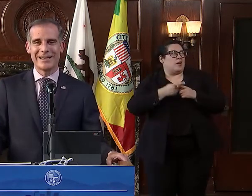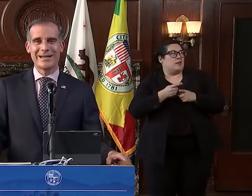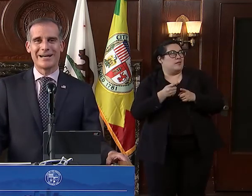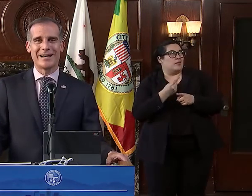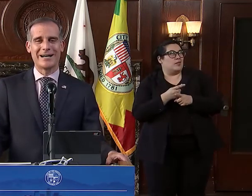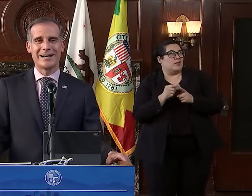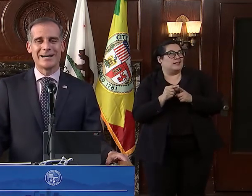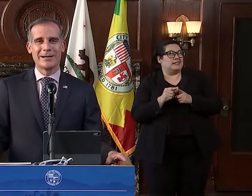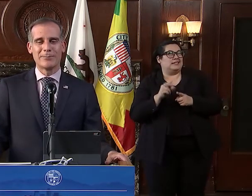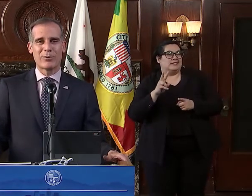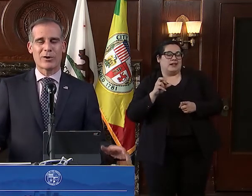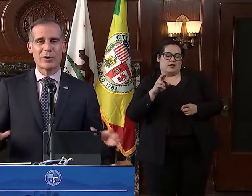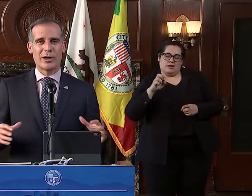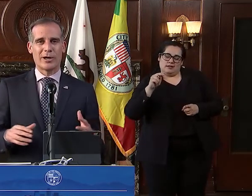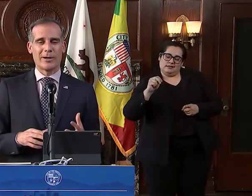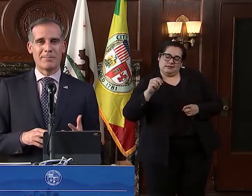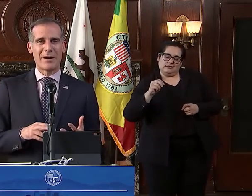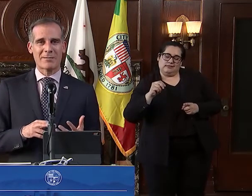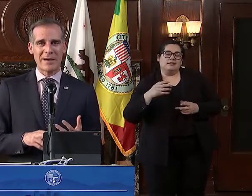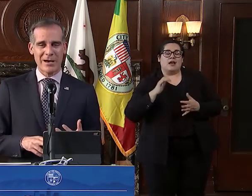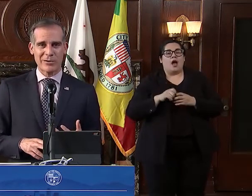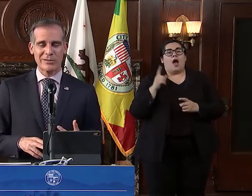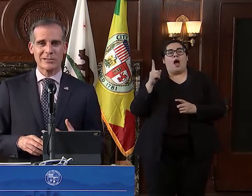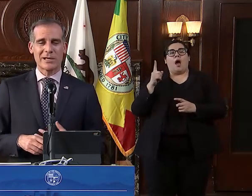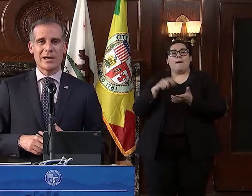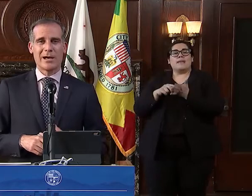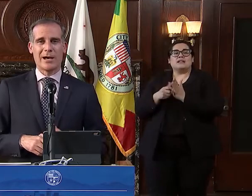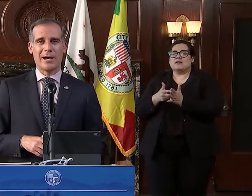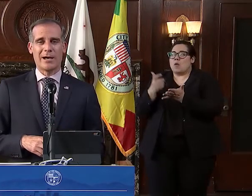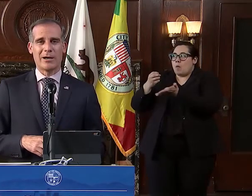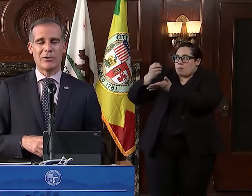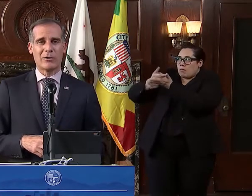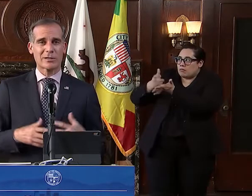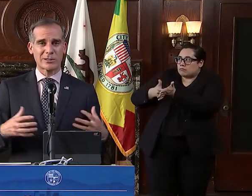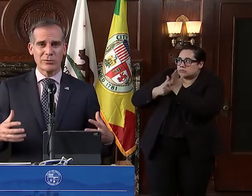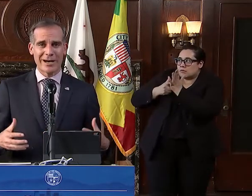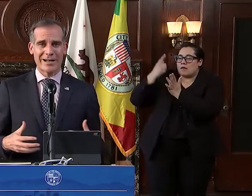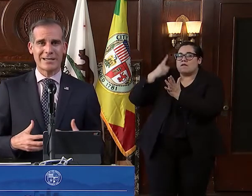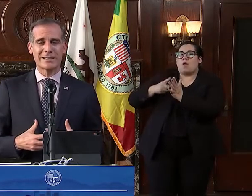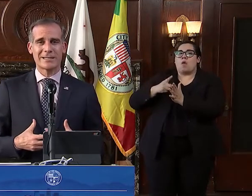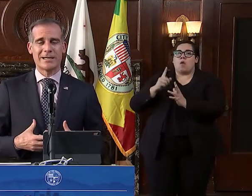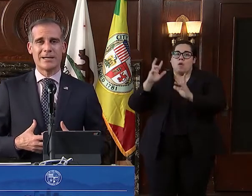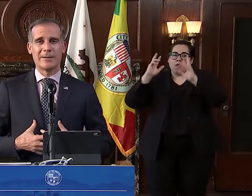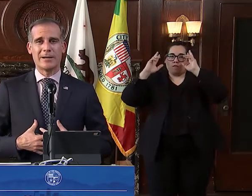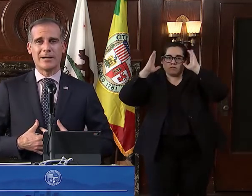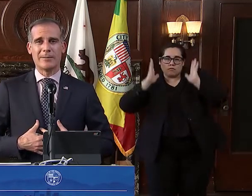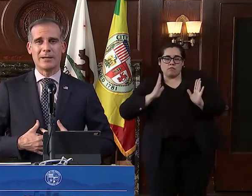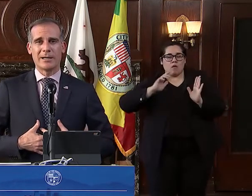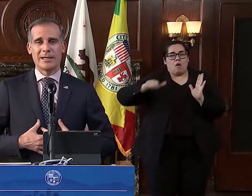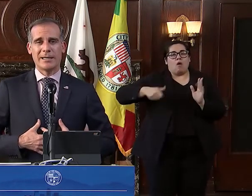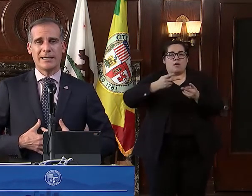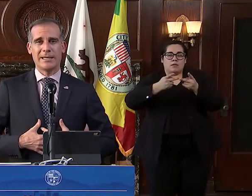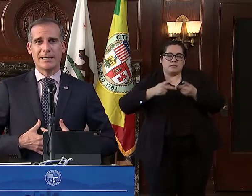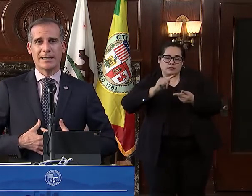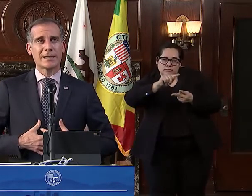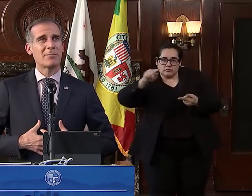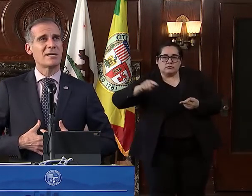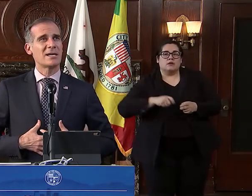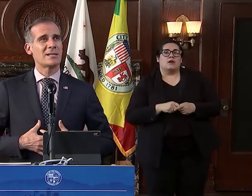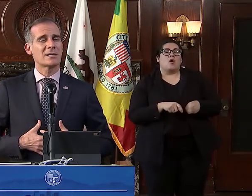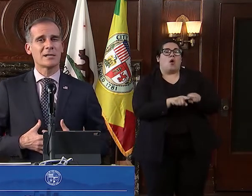varianza, por barberos, otros lugares